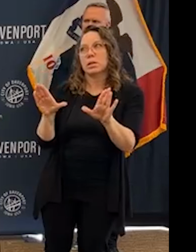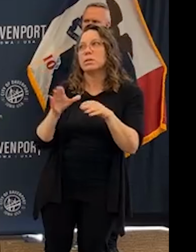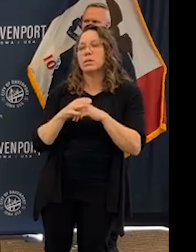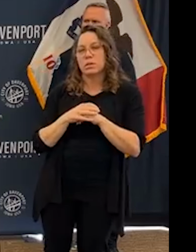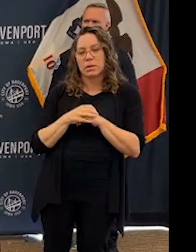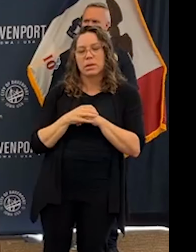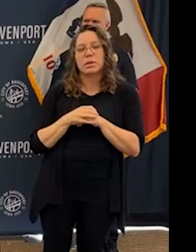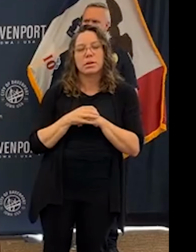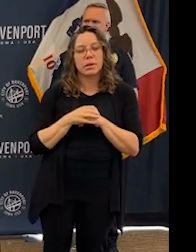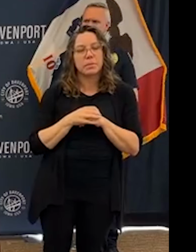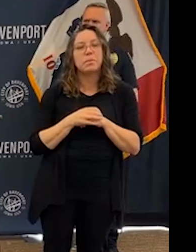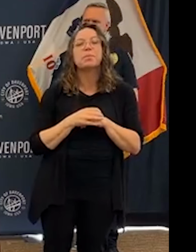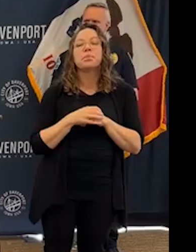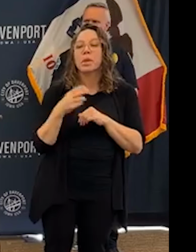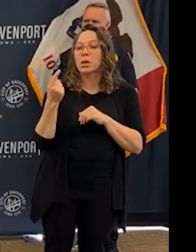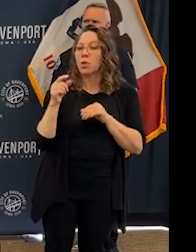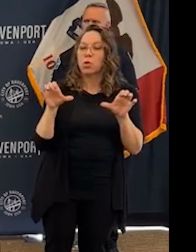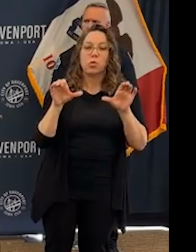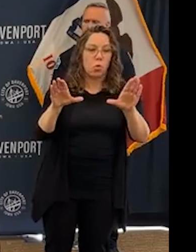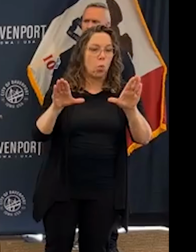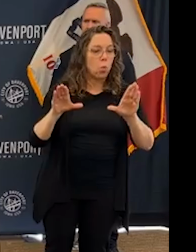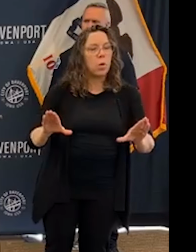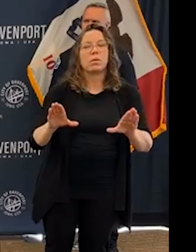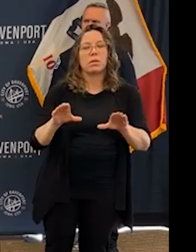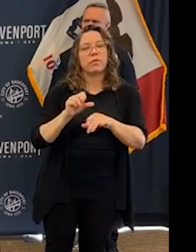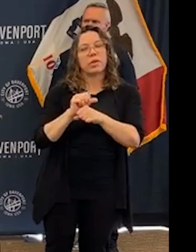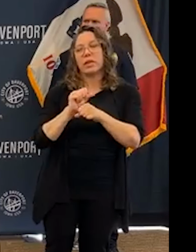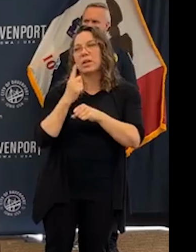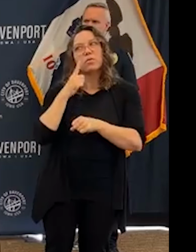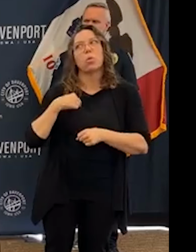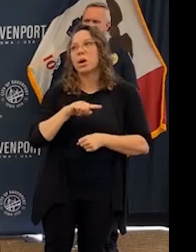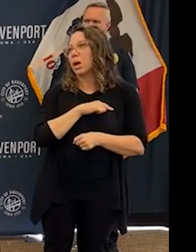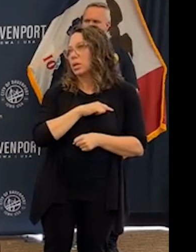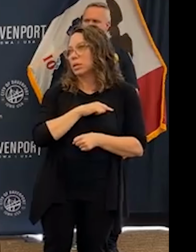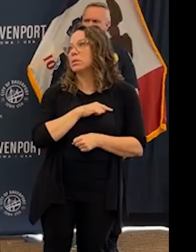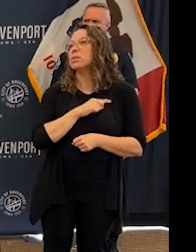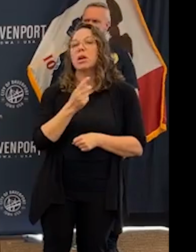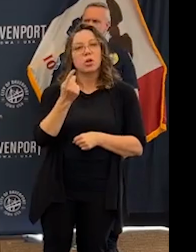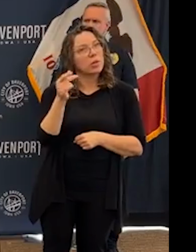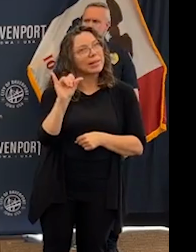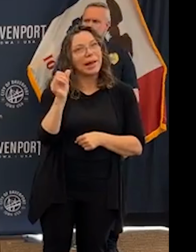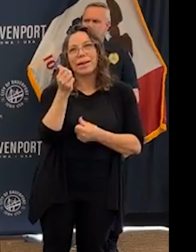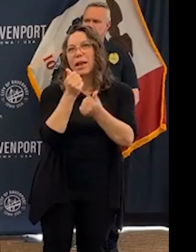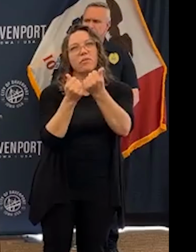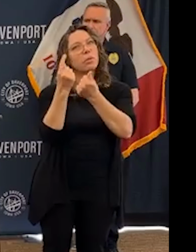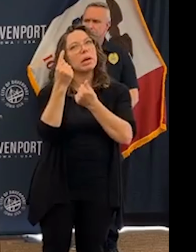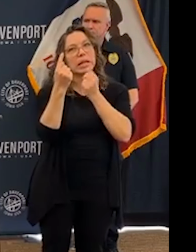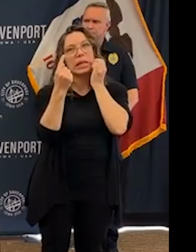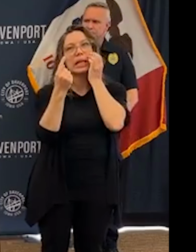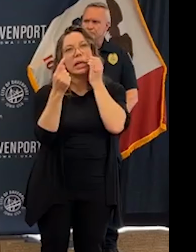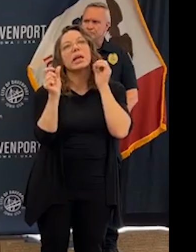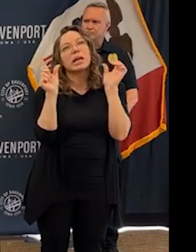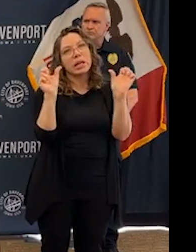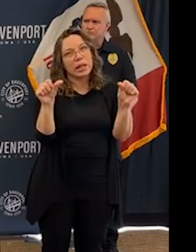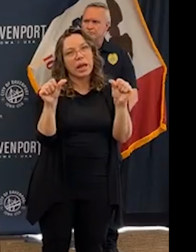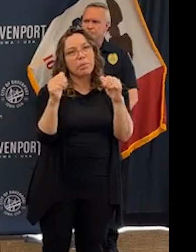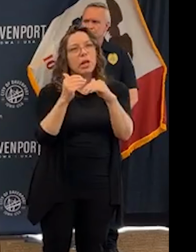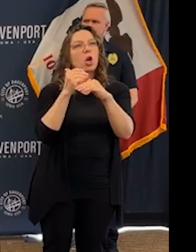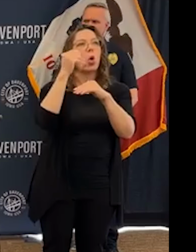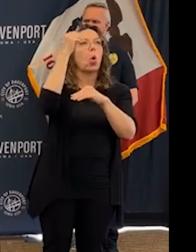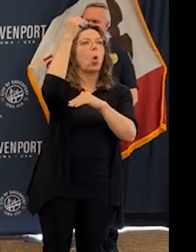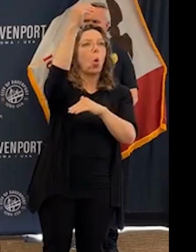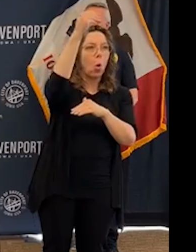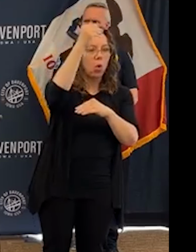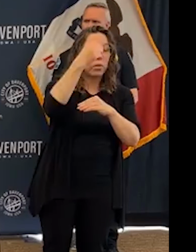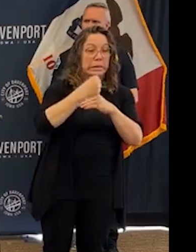They do wonderful things for us. Canines, like everybody, can be oversaturated at times, and so it's